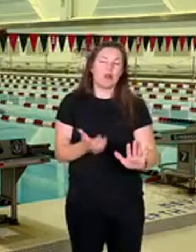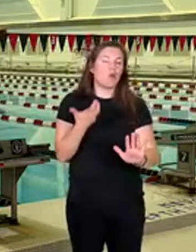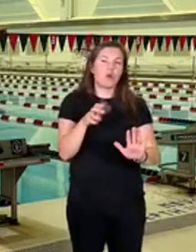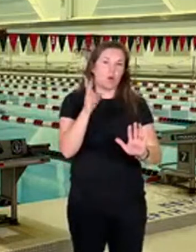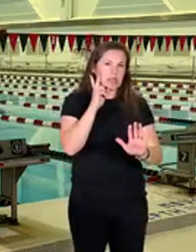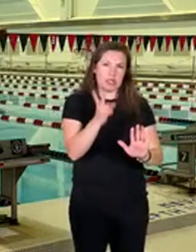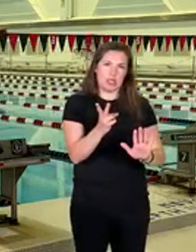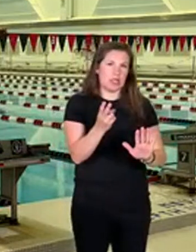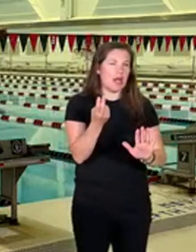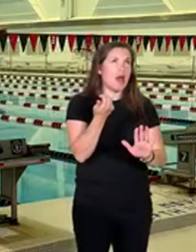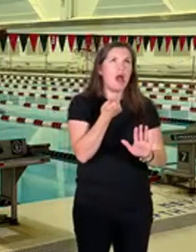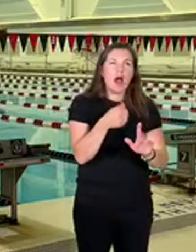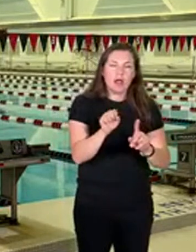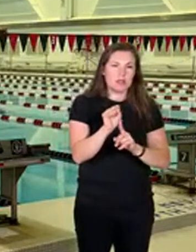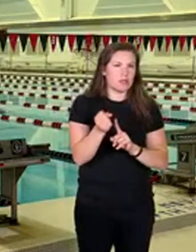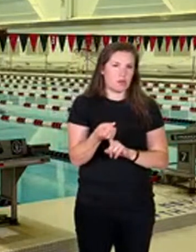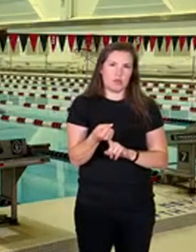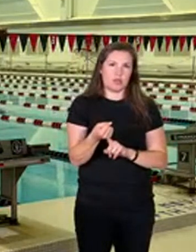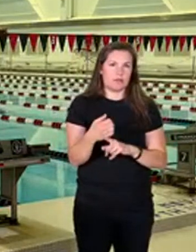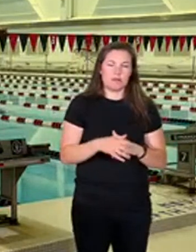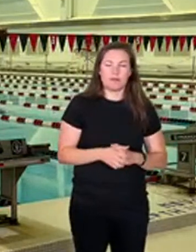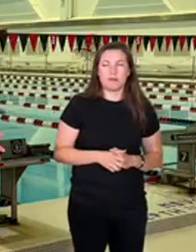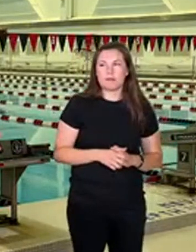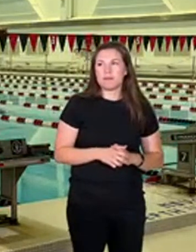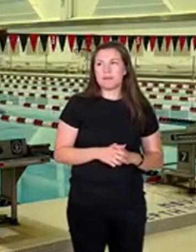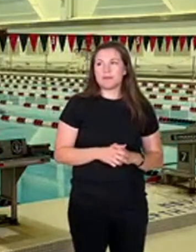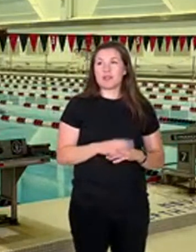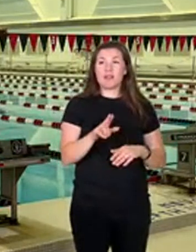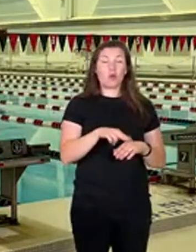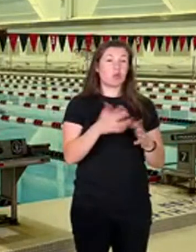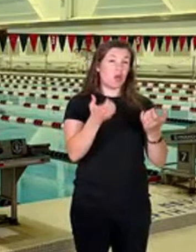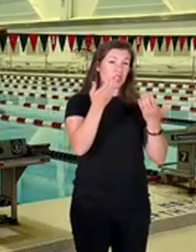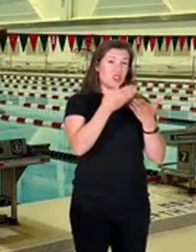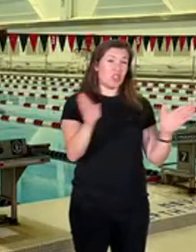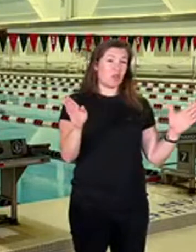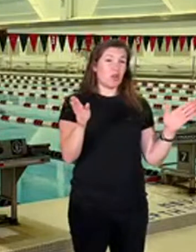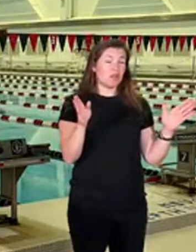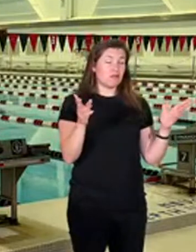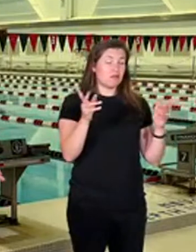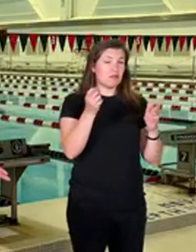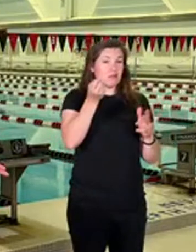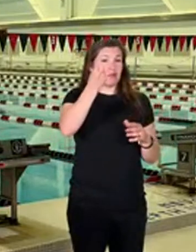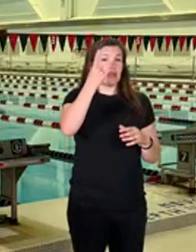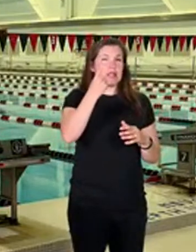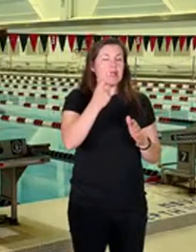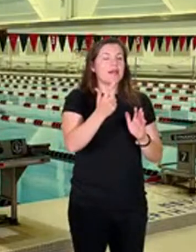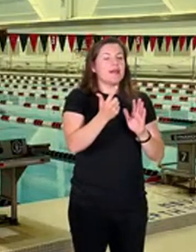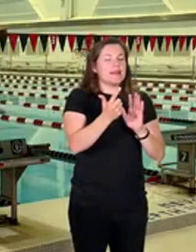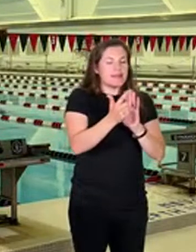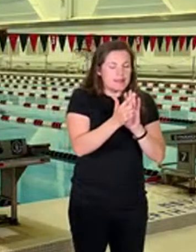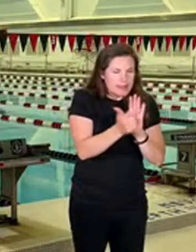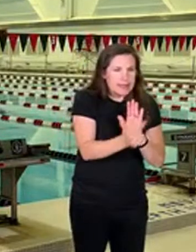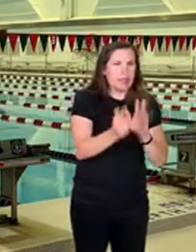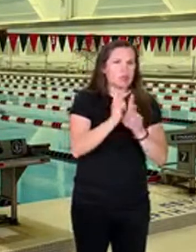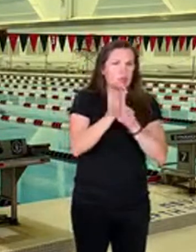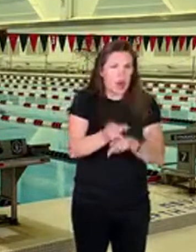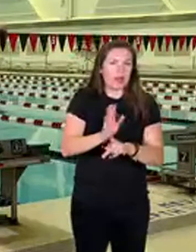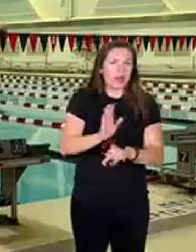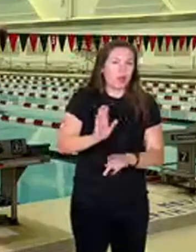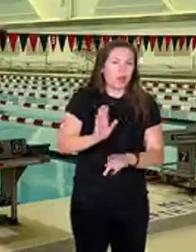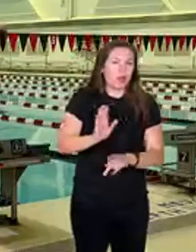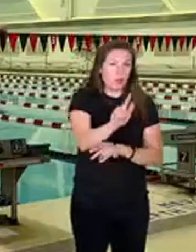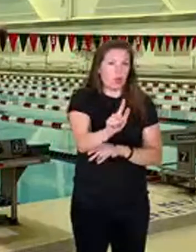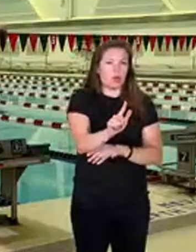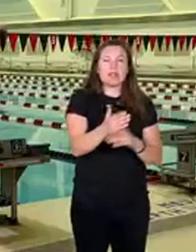that with any situation at all, of course, and we want the general public to understand it's illegal to rent your backyard pool, whether